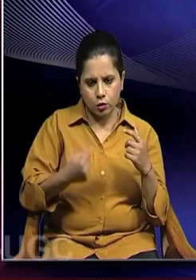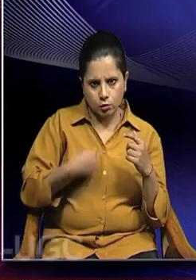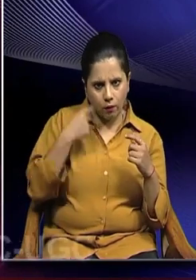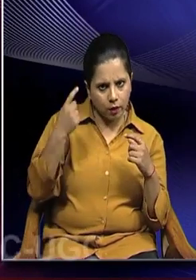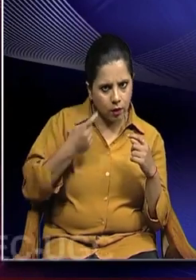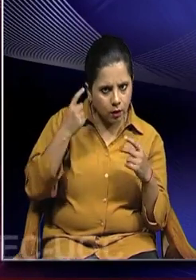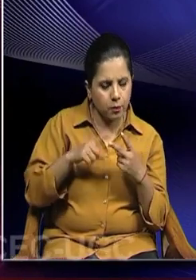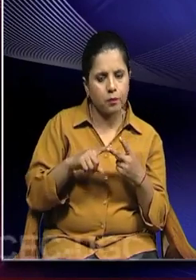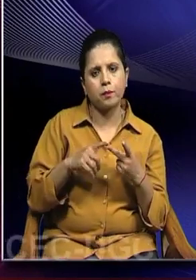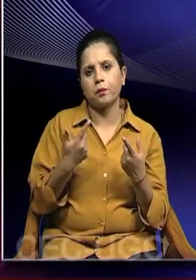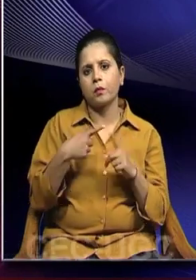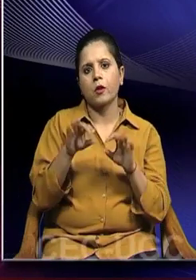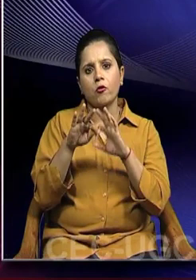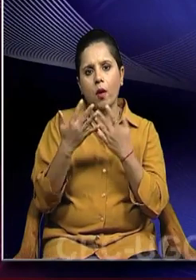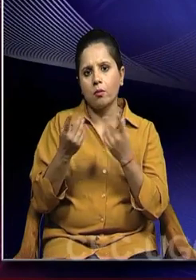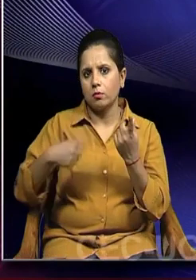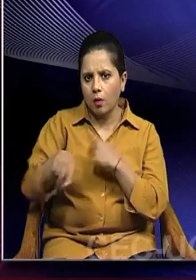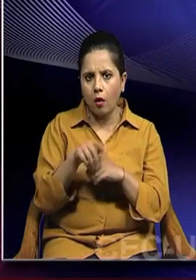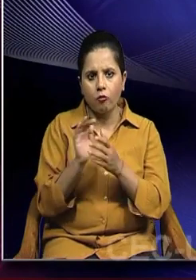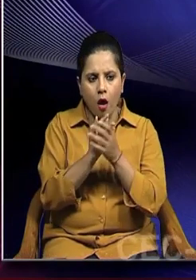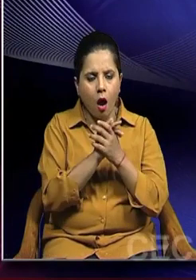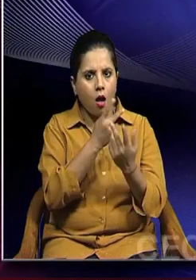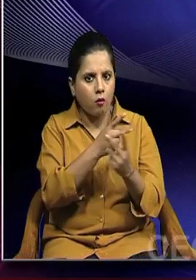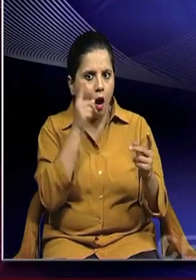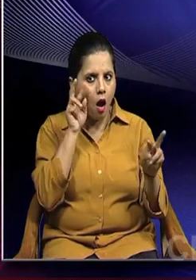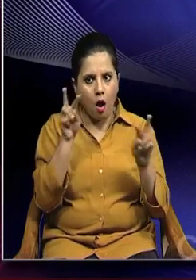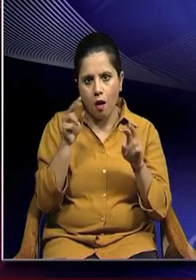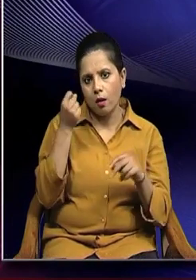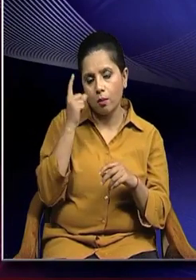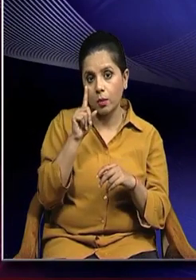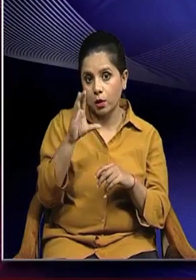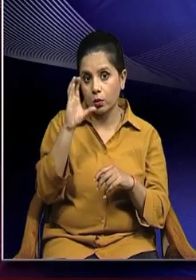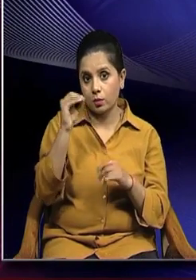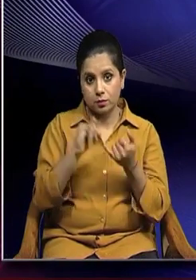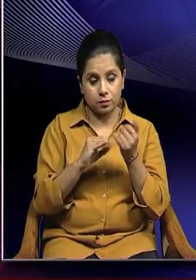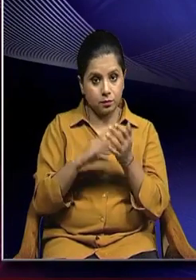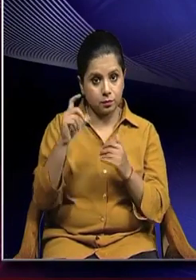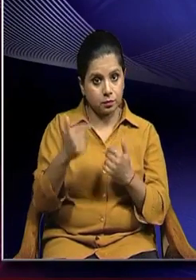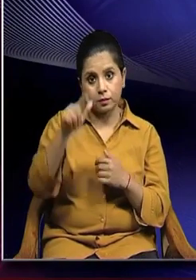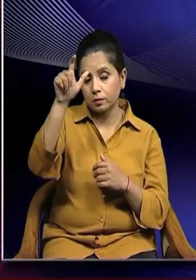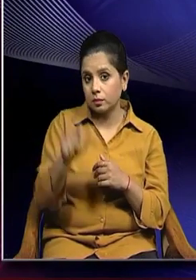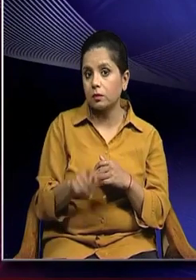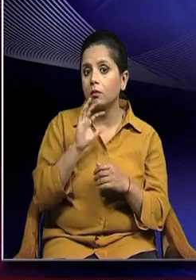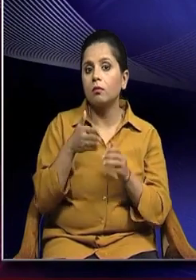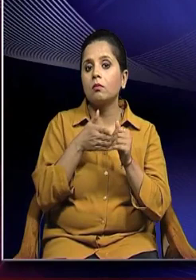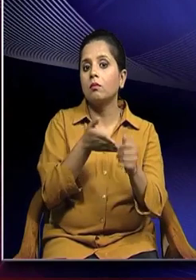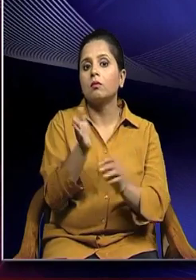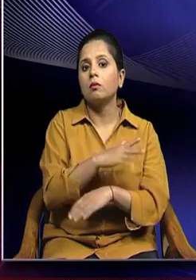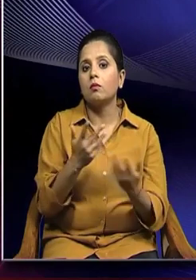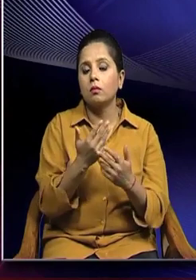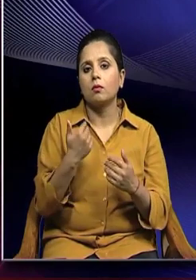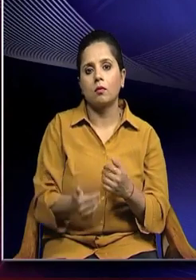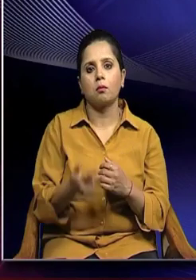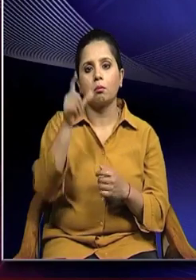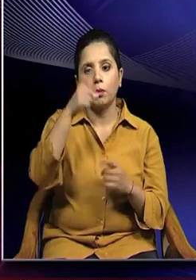and also your family members and colleagues. But in cosmic state, the person is driven by lok